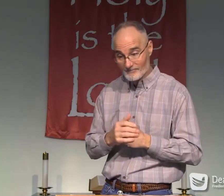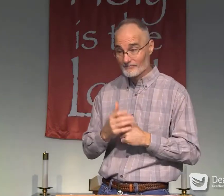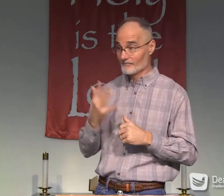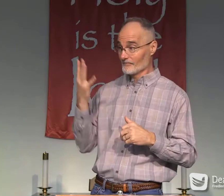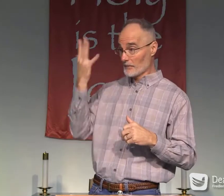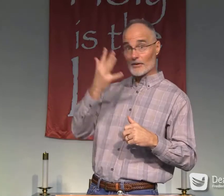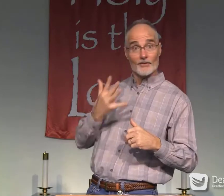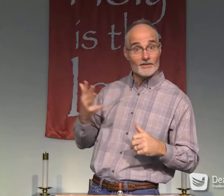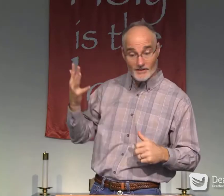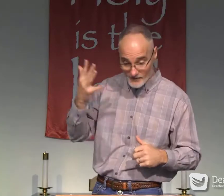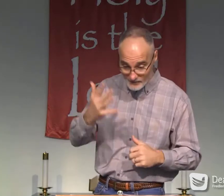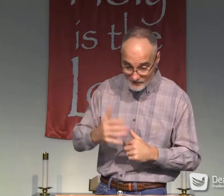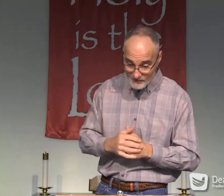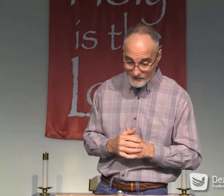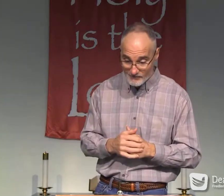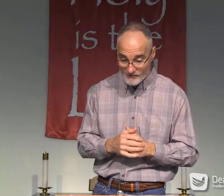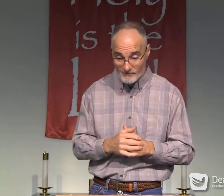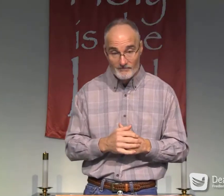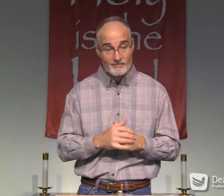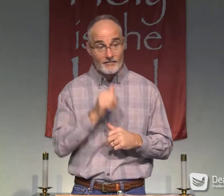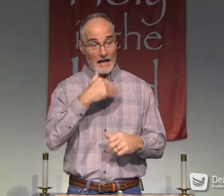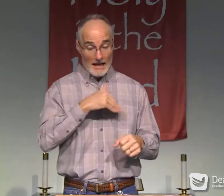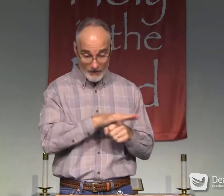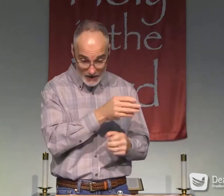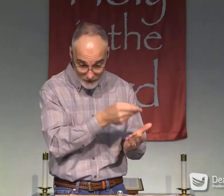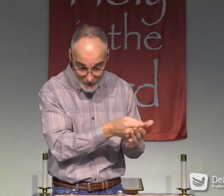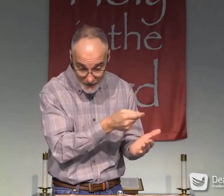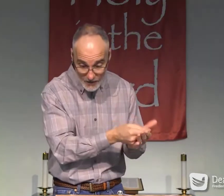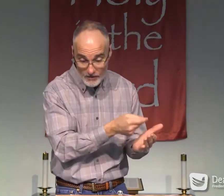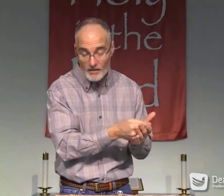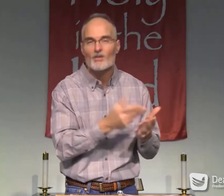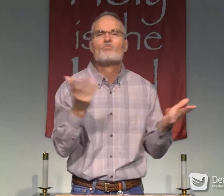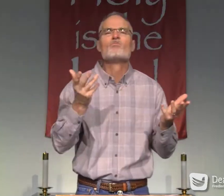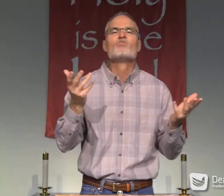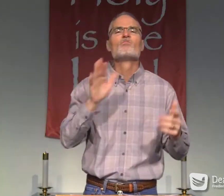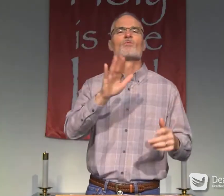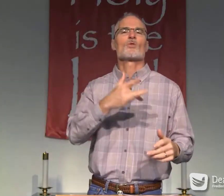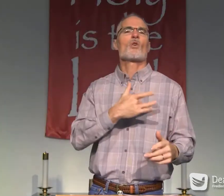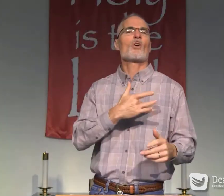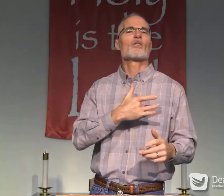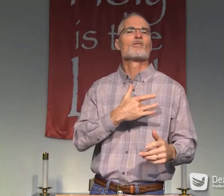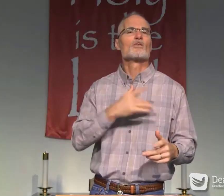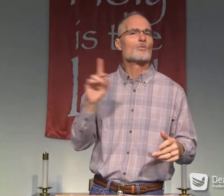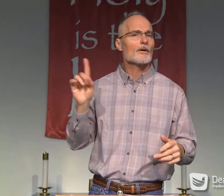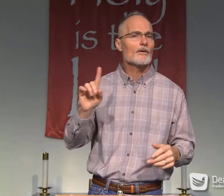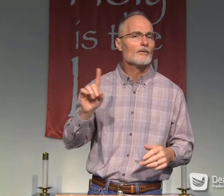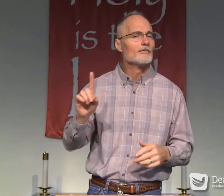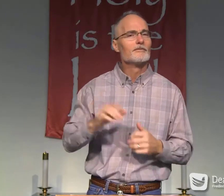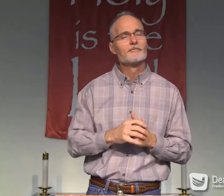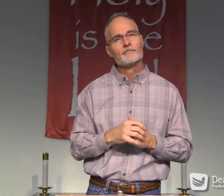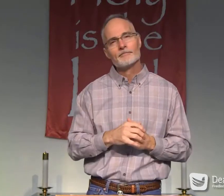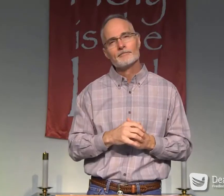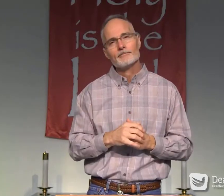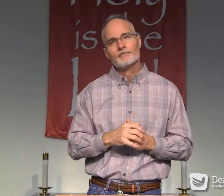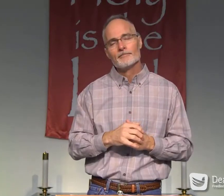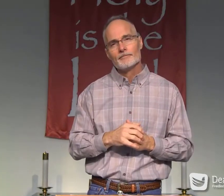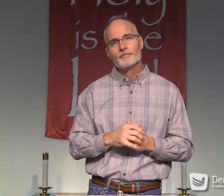clothing? Your appearance? Not having enough money? Where is your heart